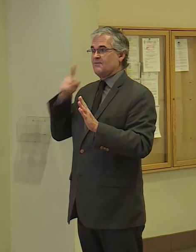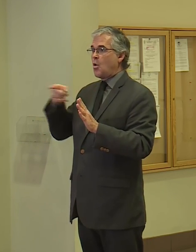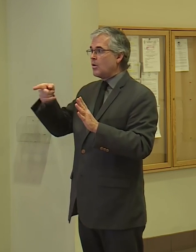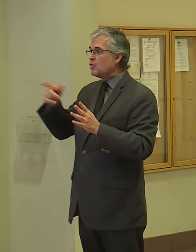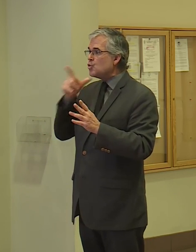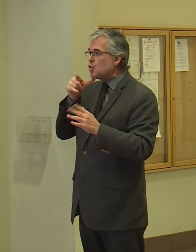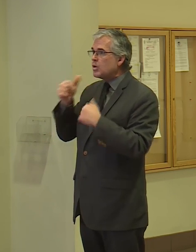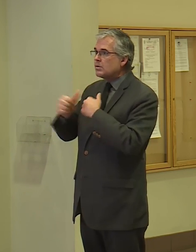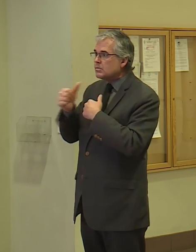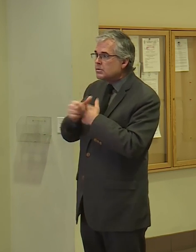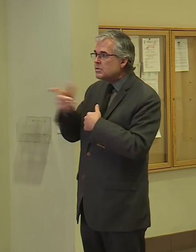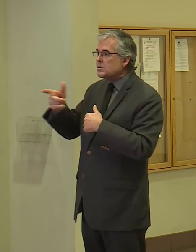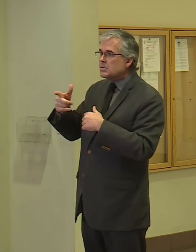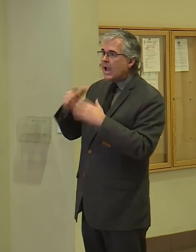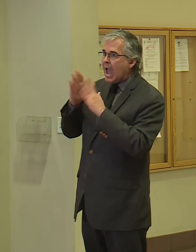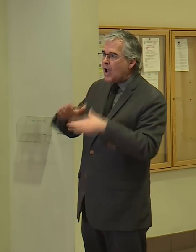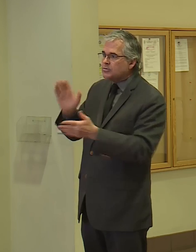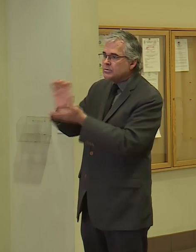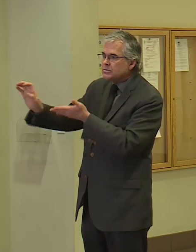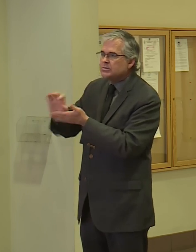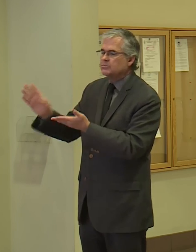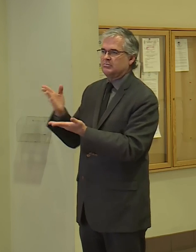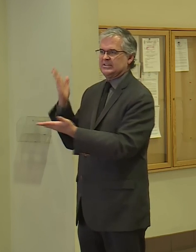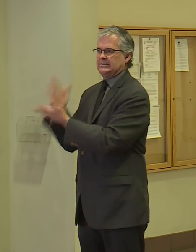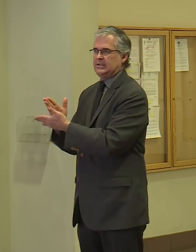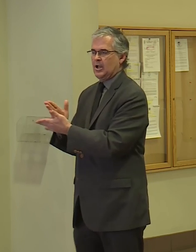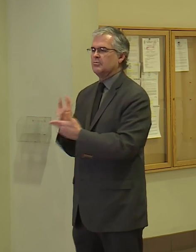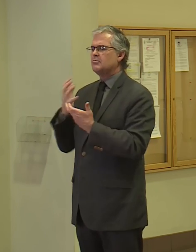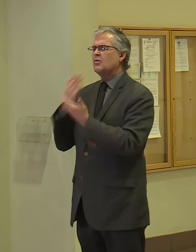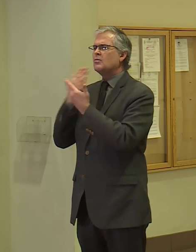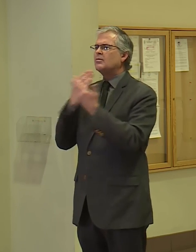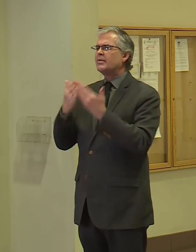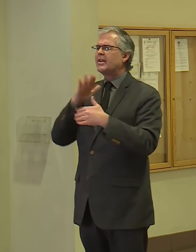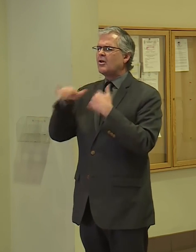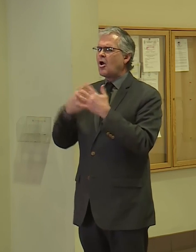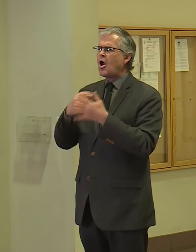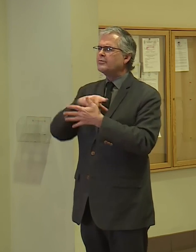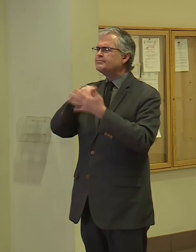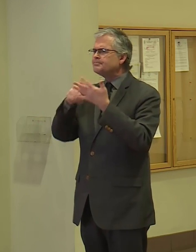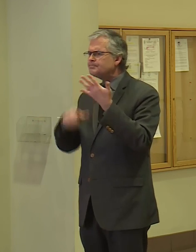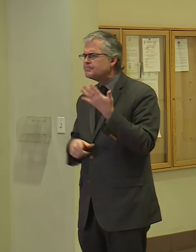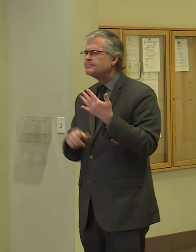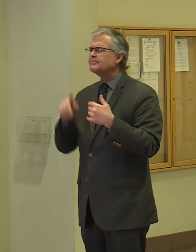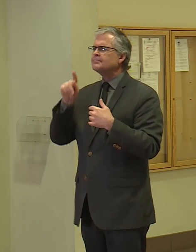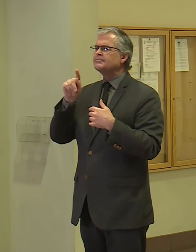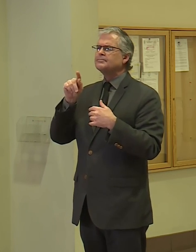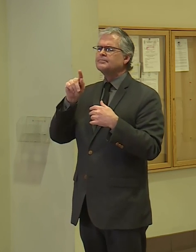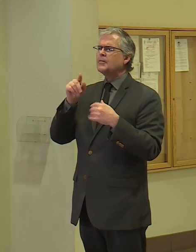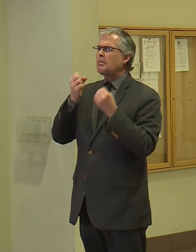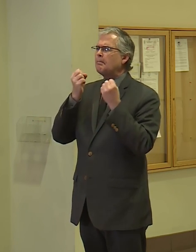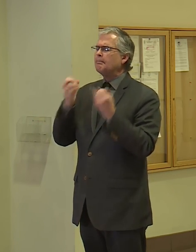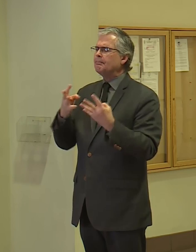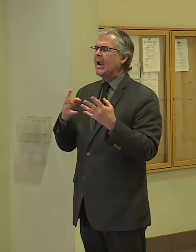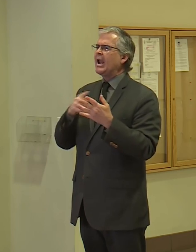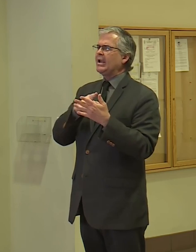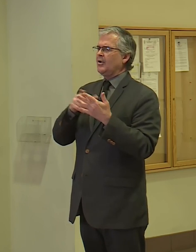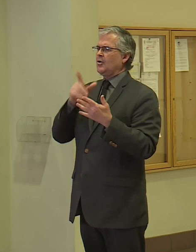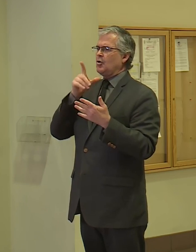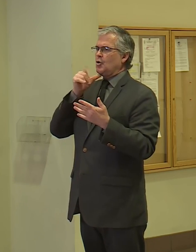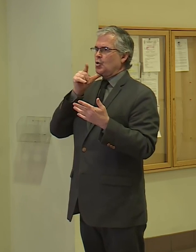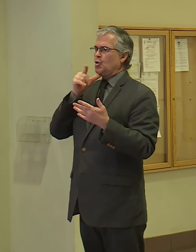agencies like NV Energy Southwest Gas Las Vegas Valley Water District and Truckee Meadows Water Authority and many others for